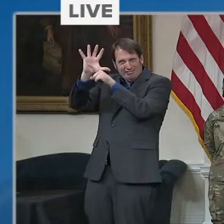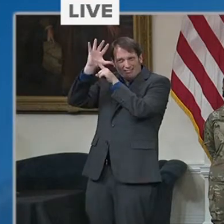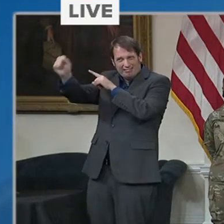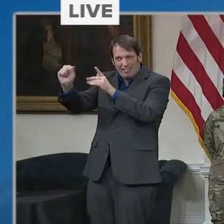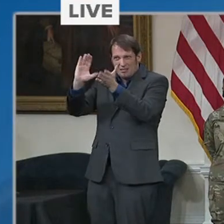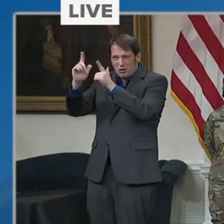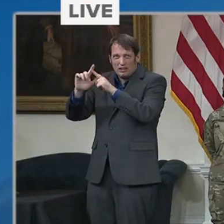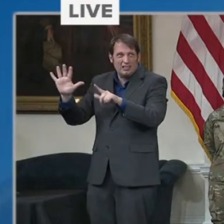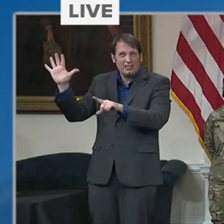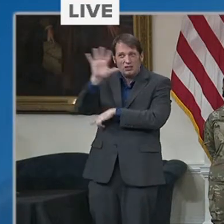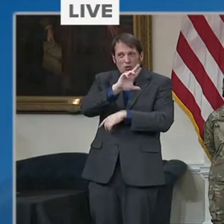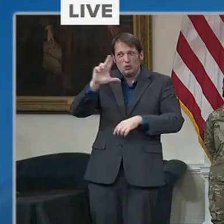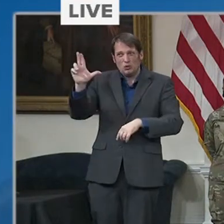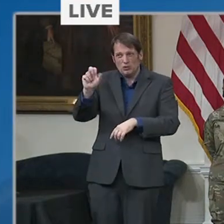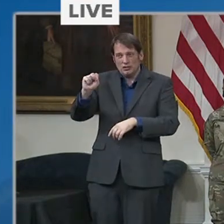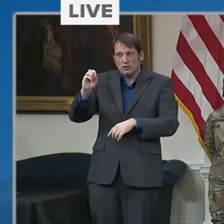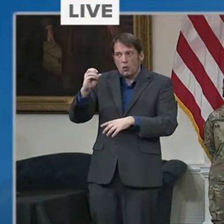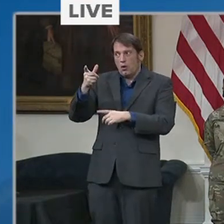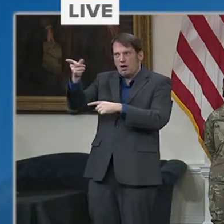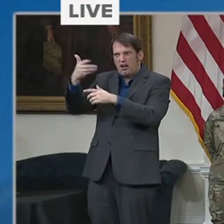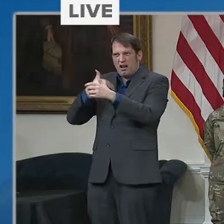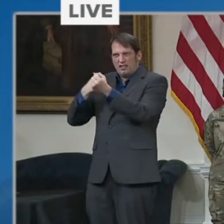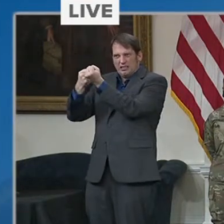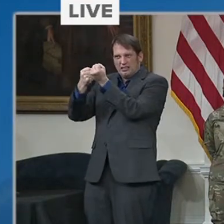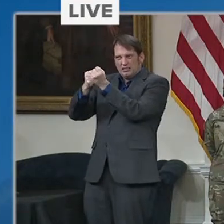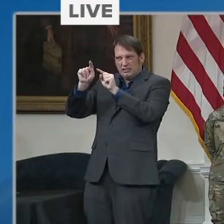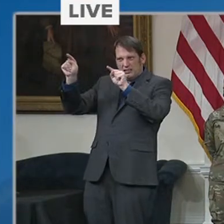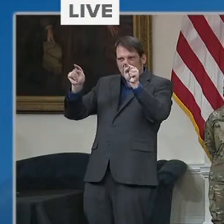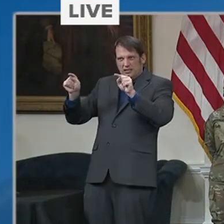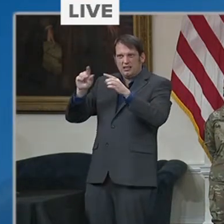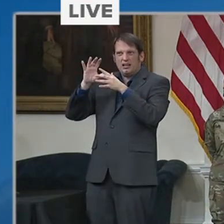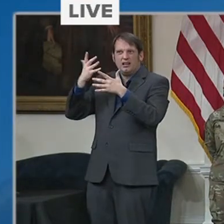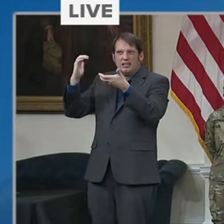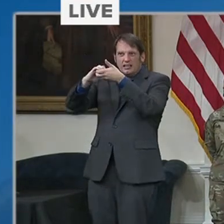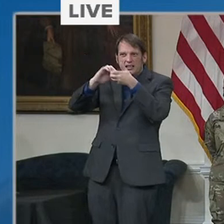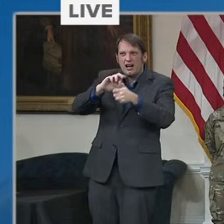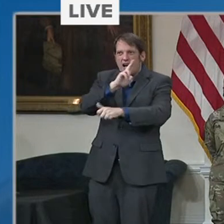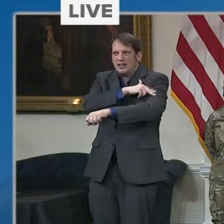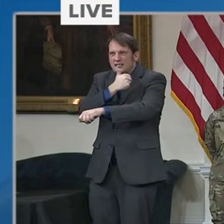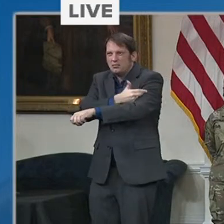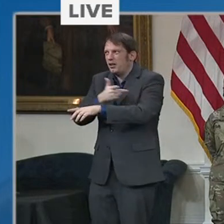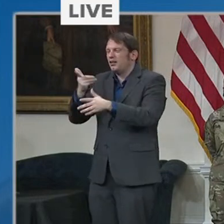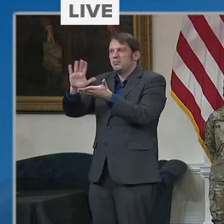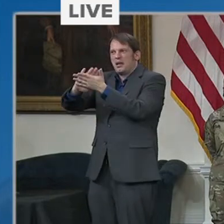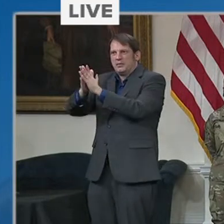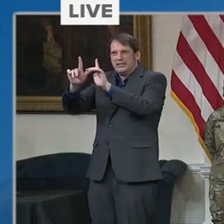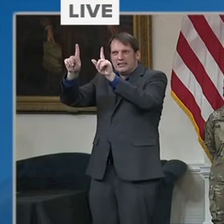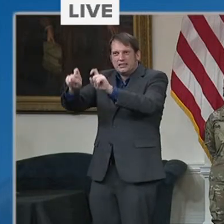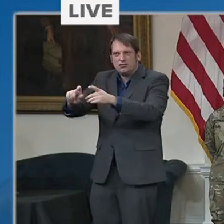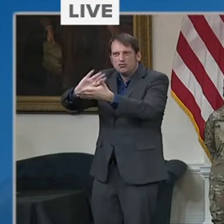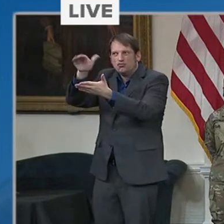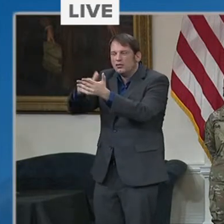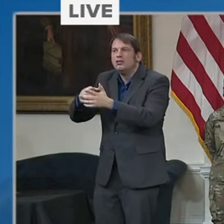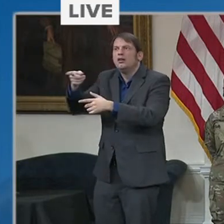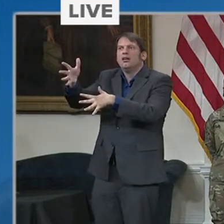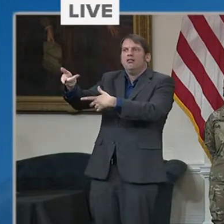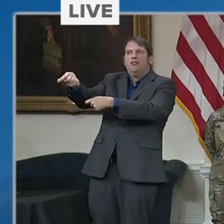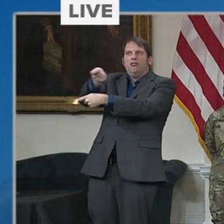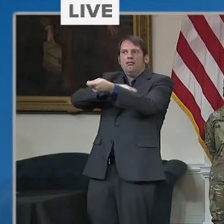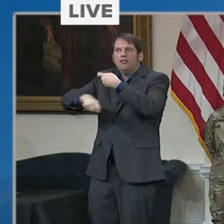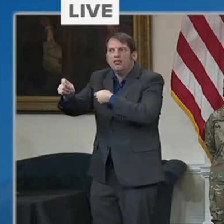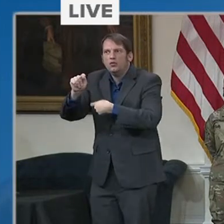it to become our highest performing testing center, and then later to include an infusion center